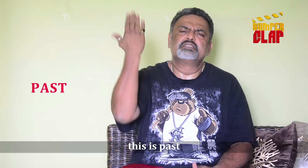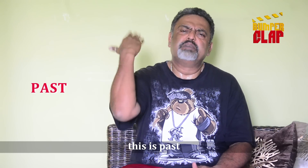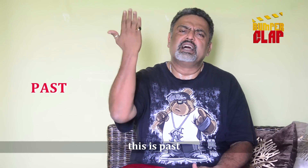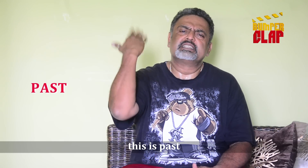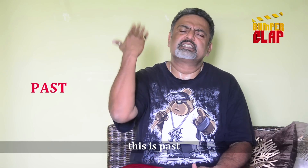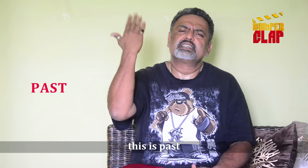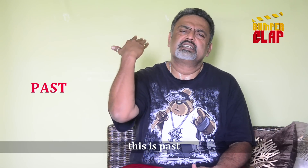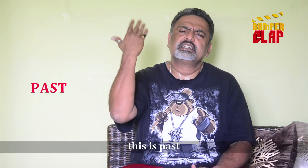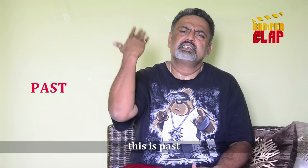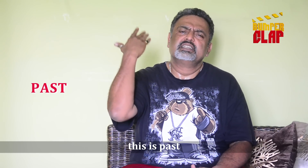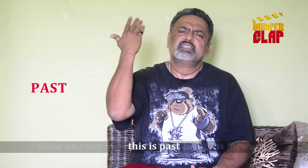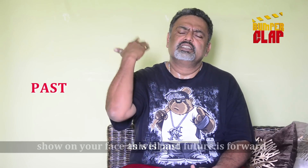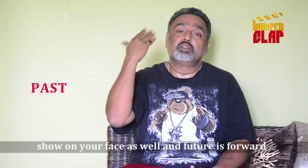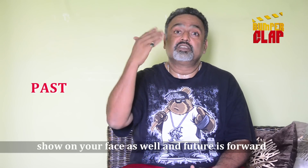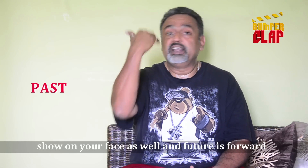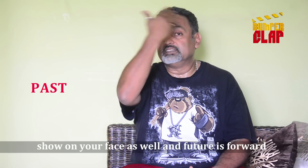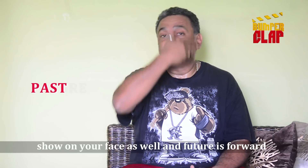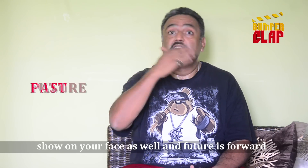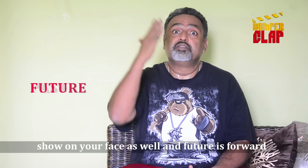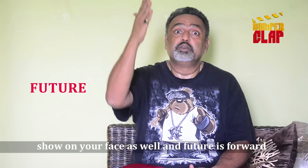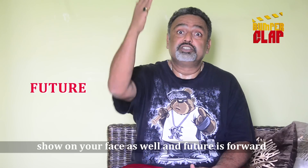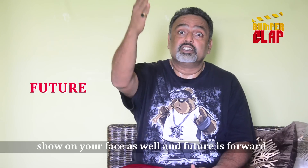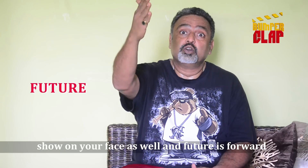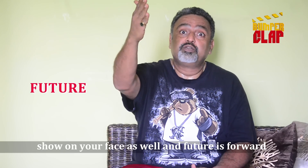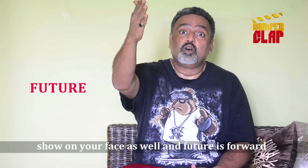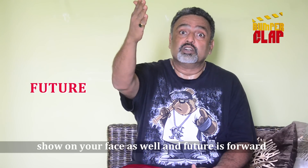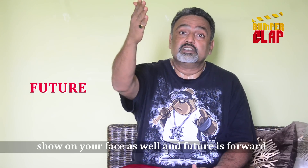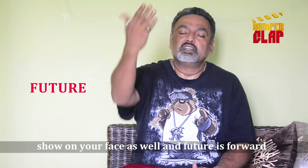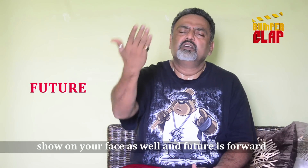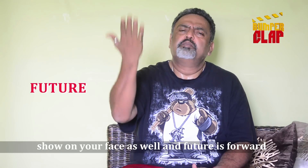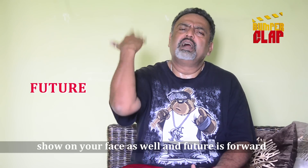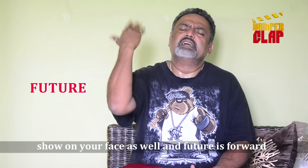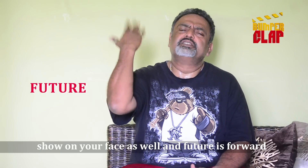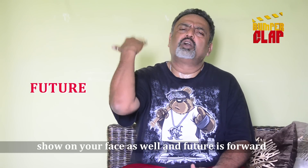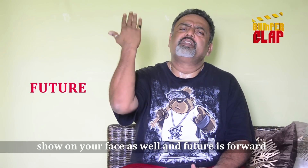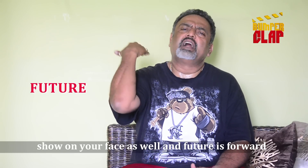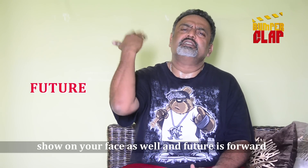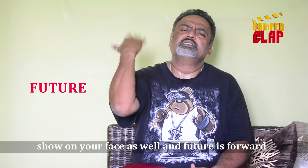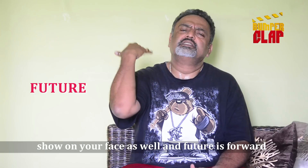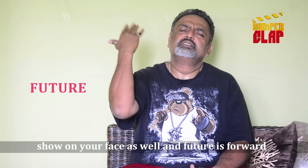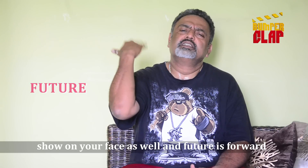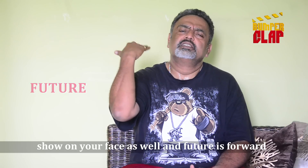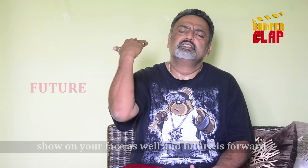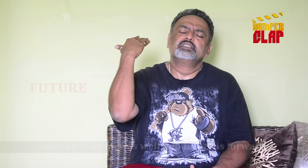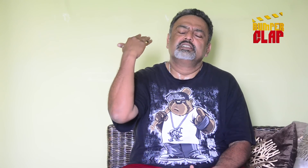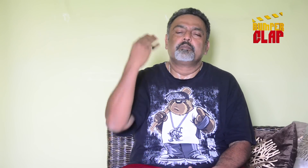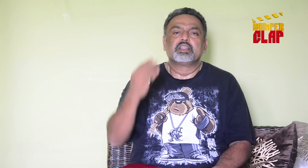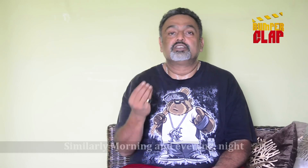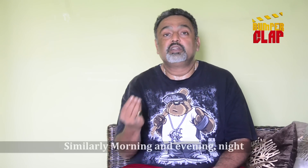is past. Notice the face. Future. Look forward. Past. It's already done. Similarly,